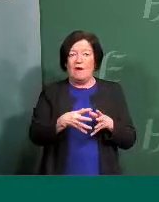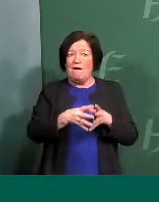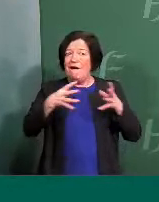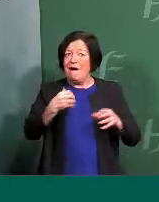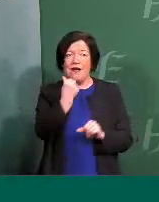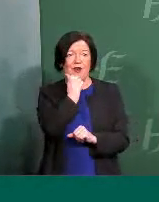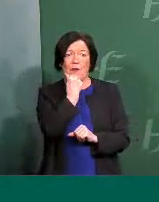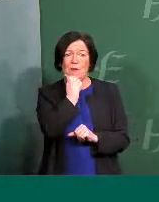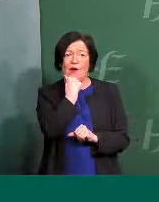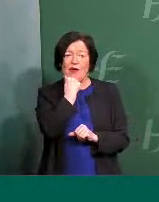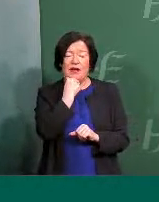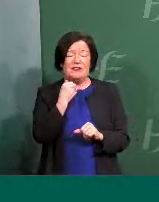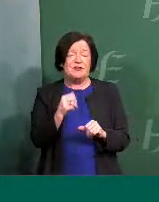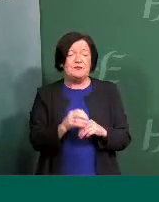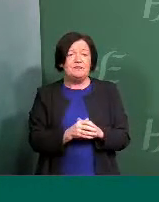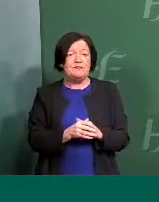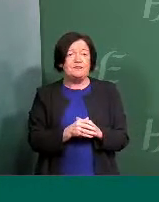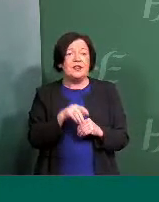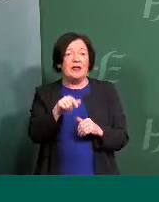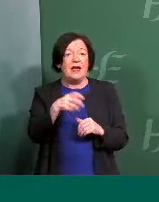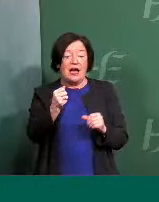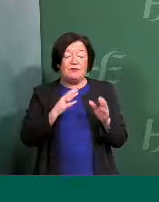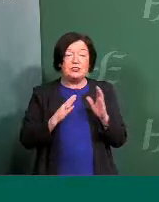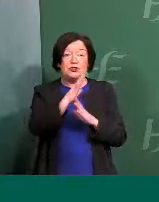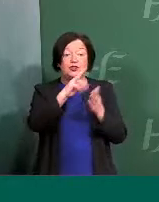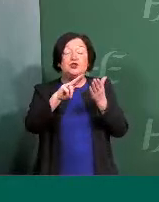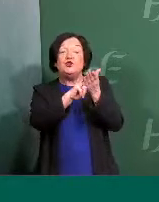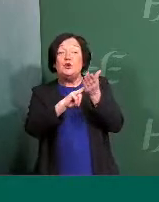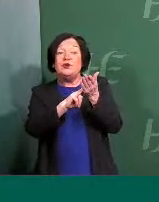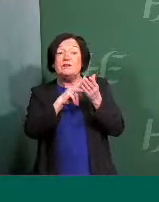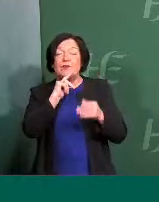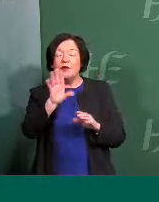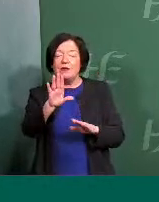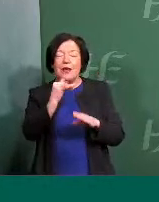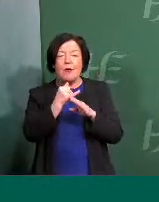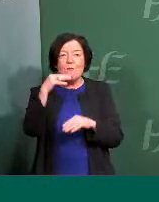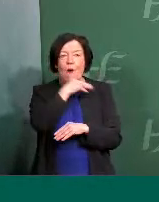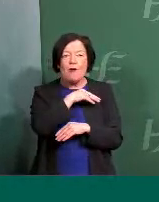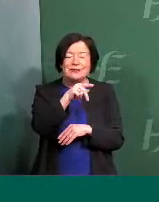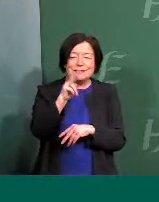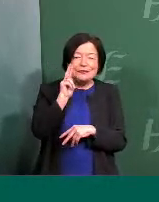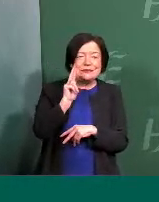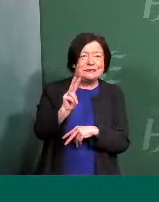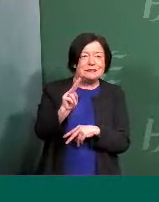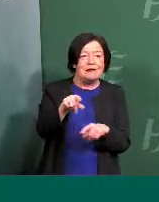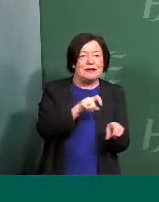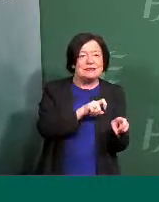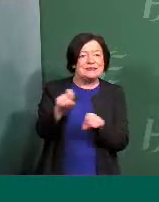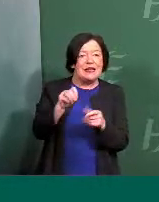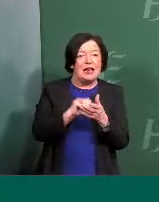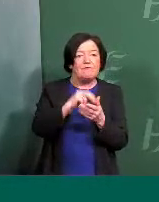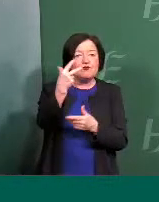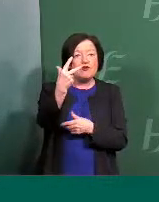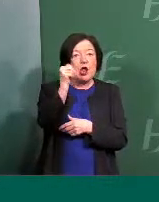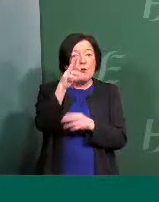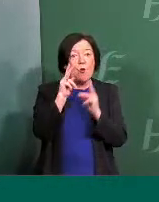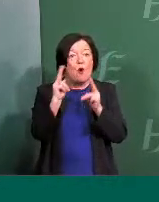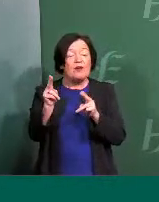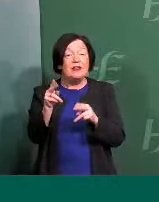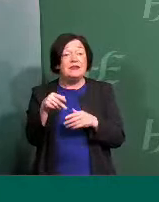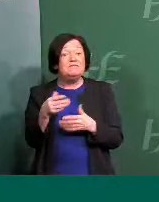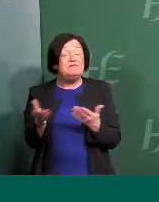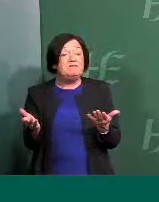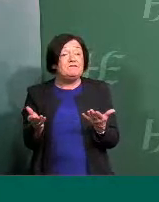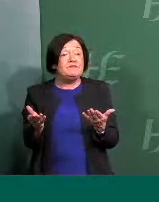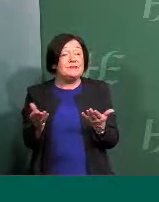high number. They also have surge in use, but important to note there, they have still got 3 wards that are in